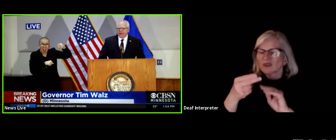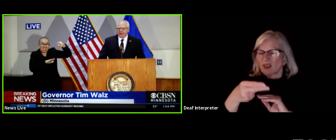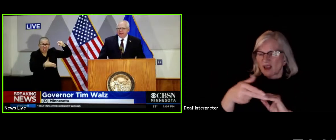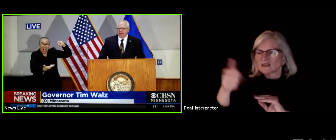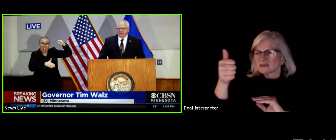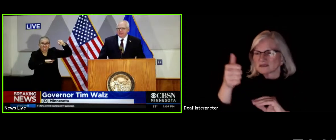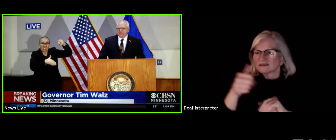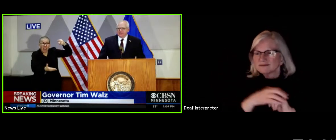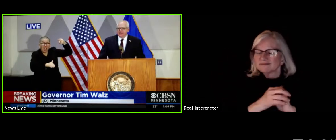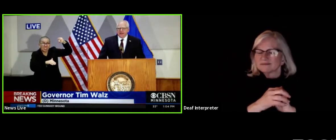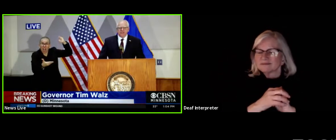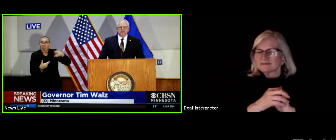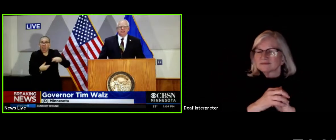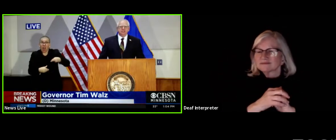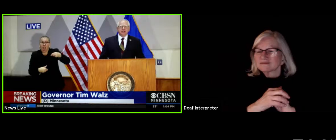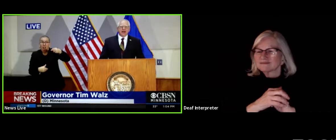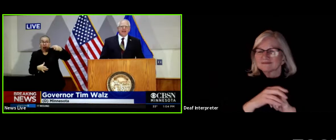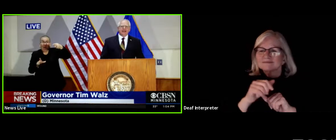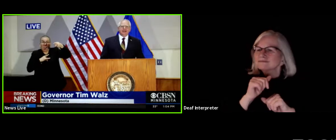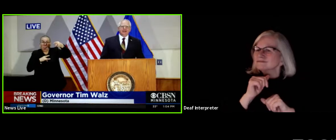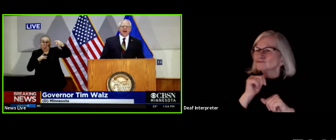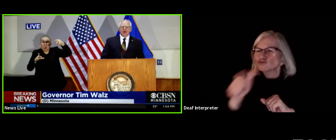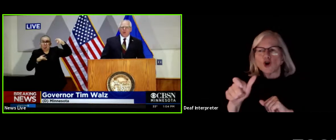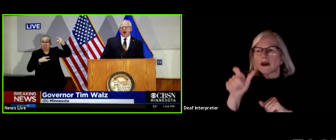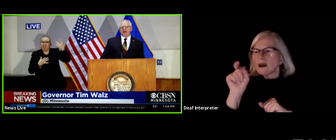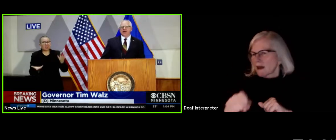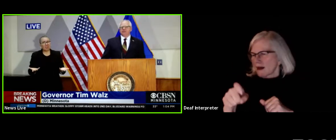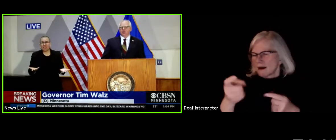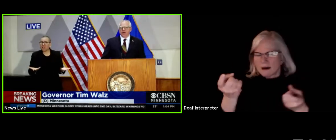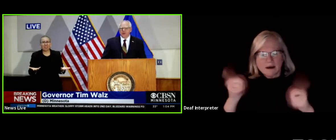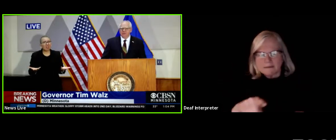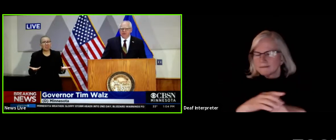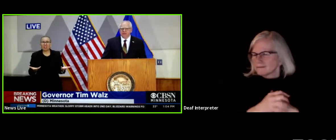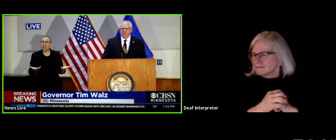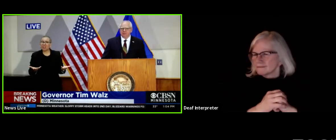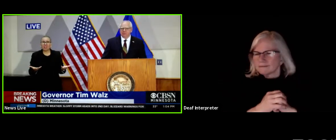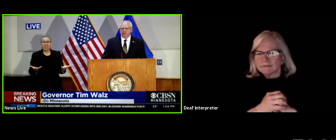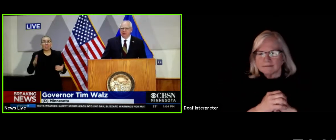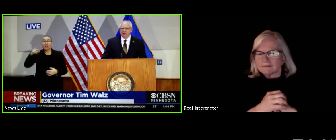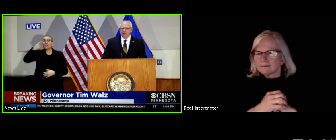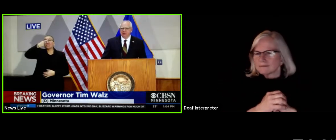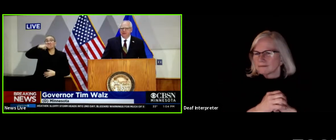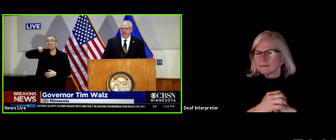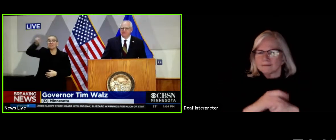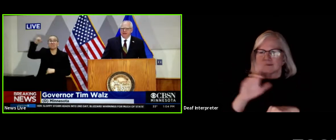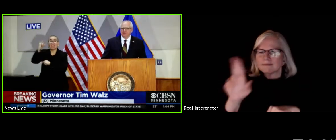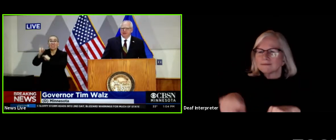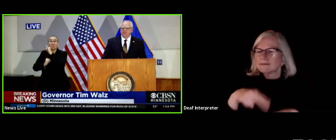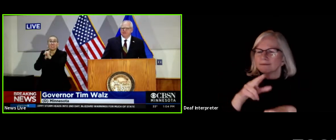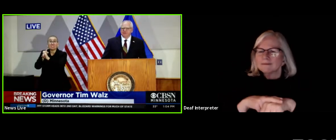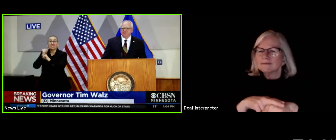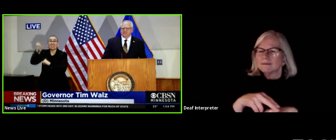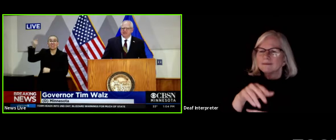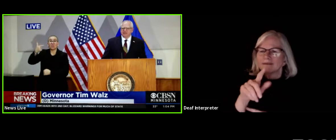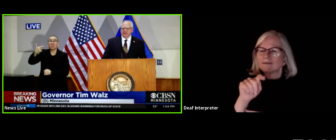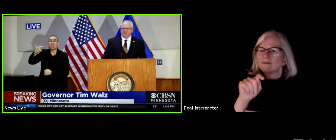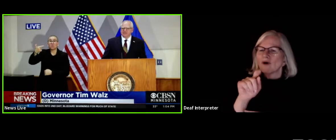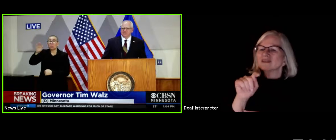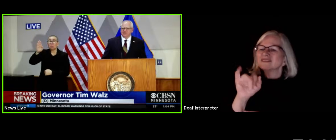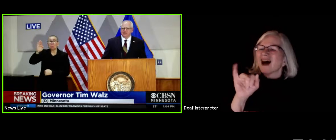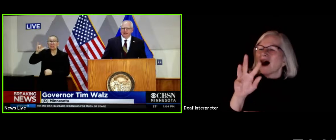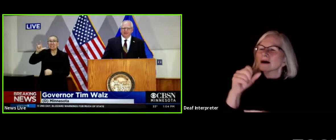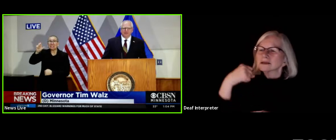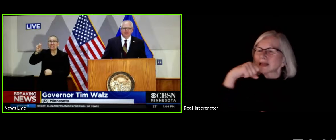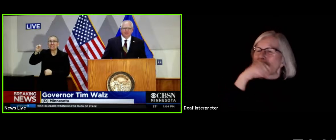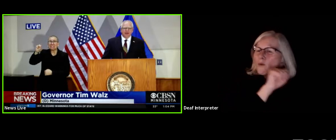way. Nations like Taiwan of 21 million people have 757 cases